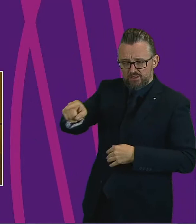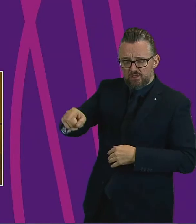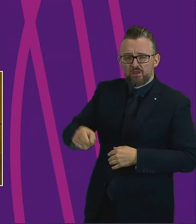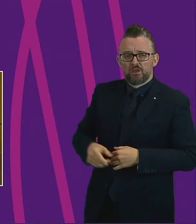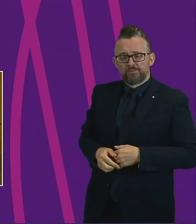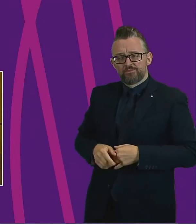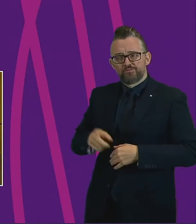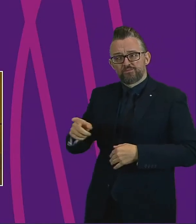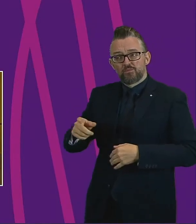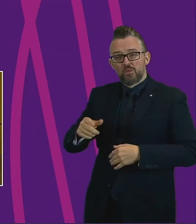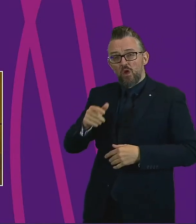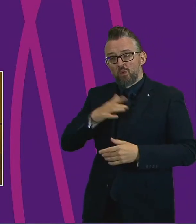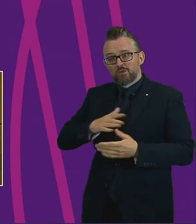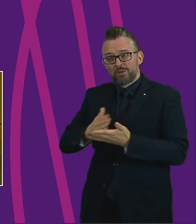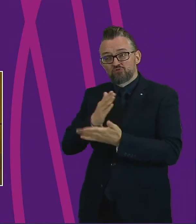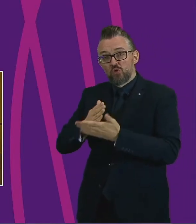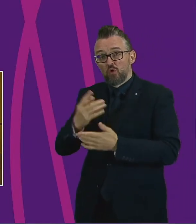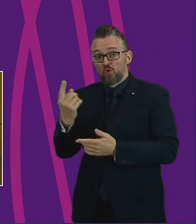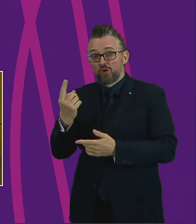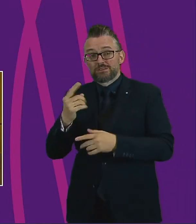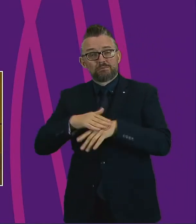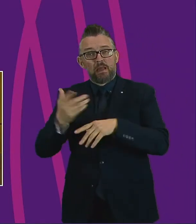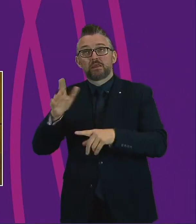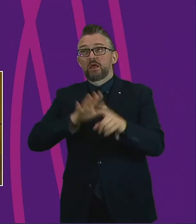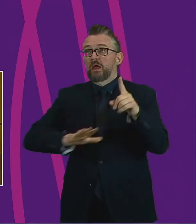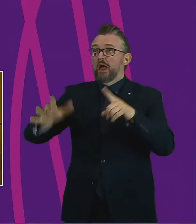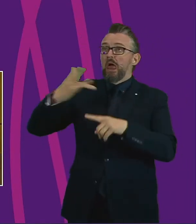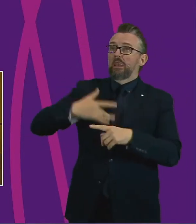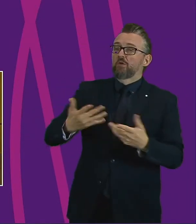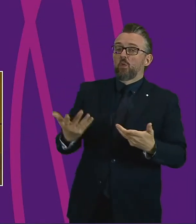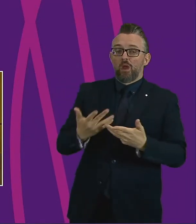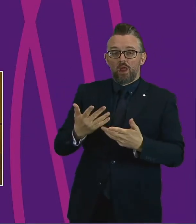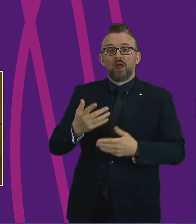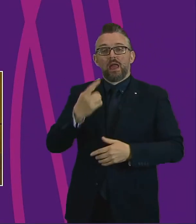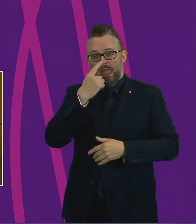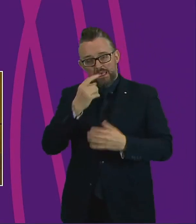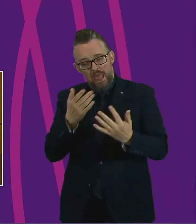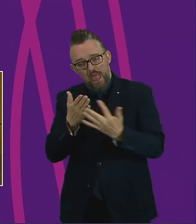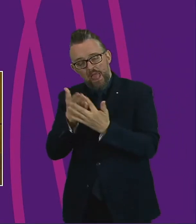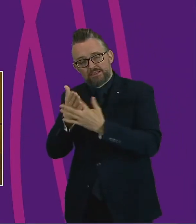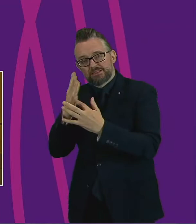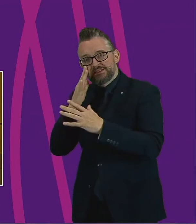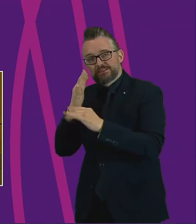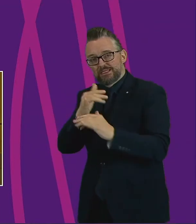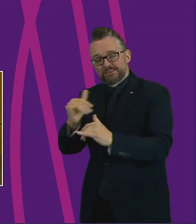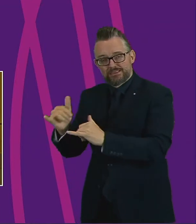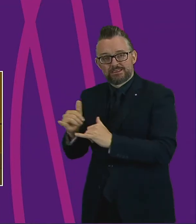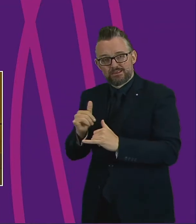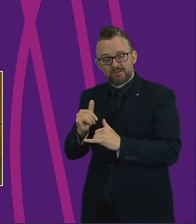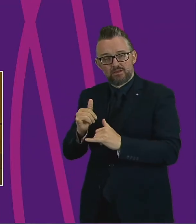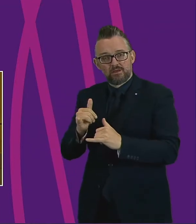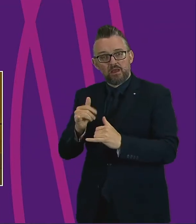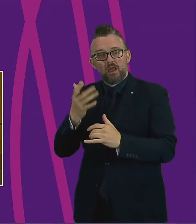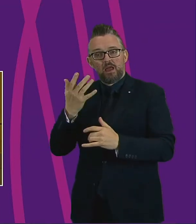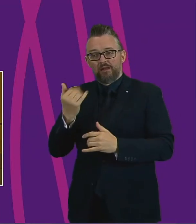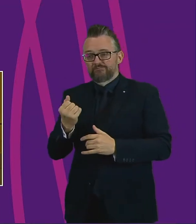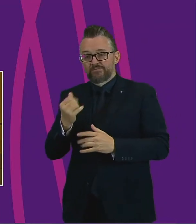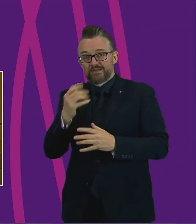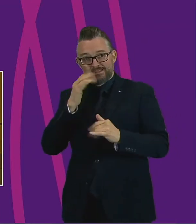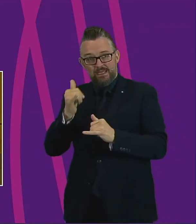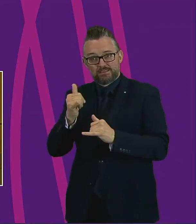make sure that everybody, regardless of where they live, has an access to testing, and indeed testing that can give a